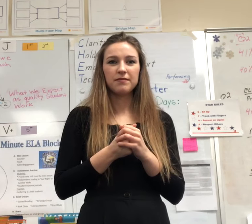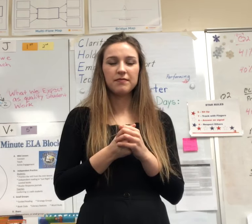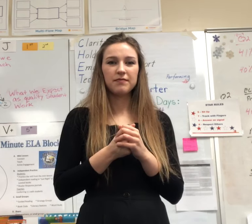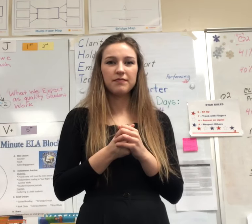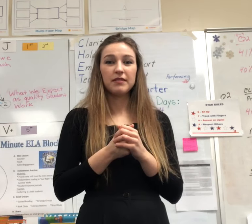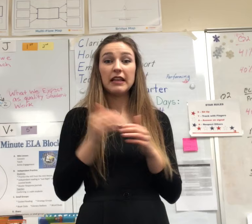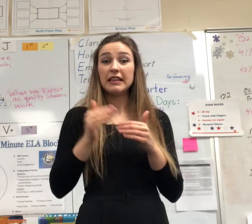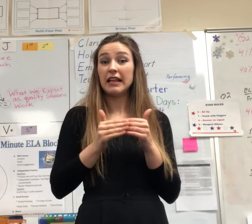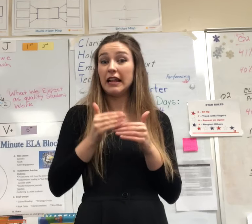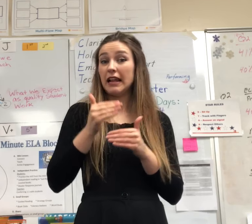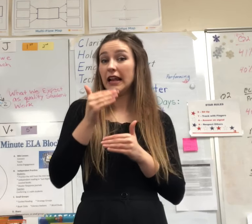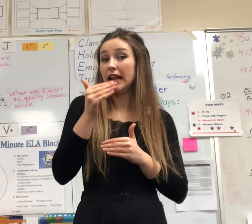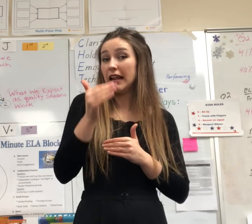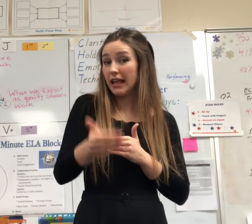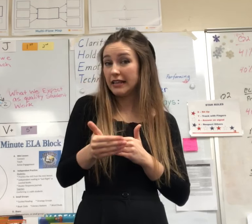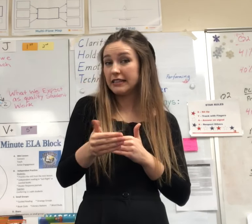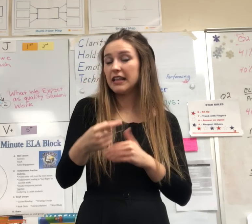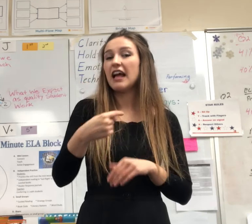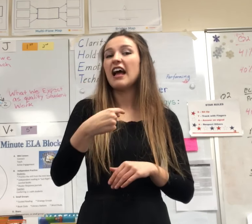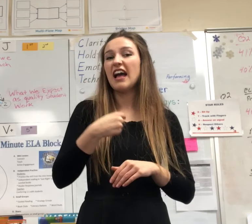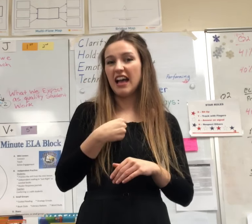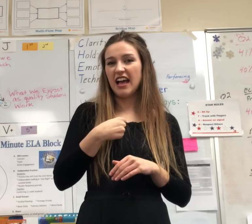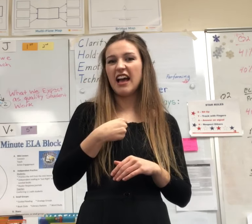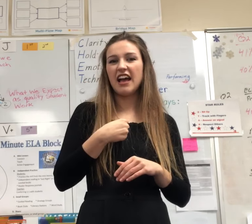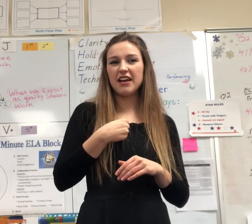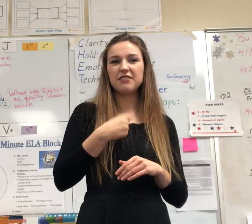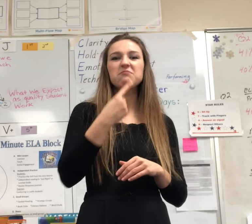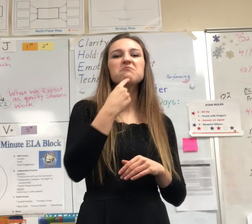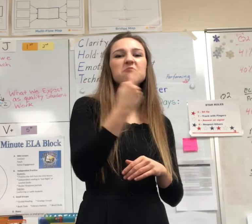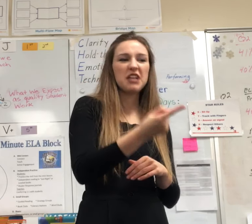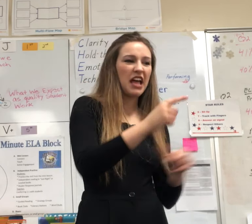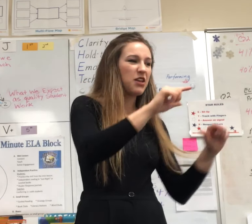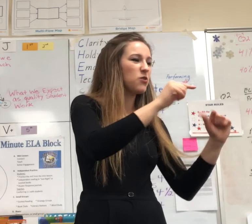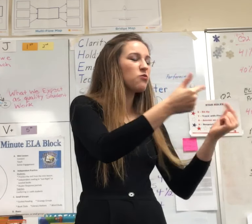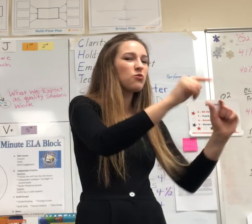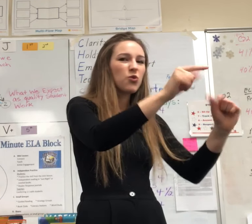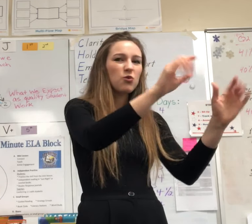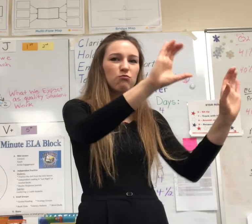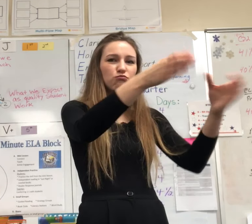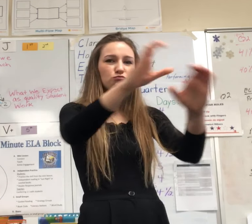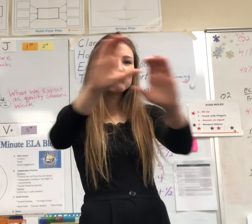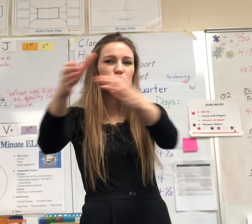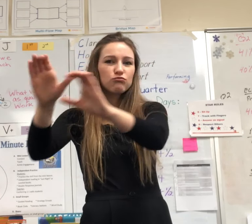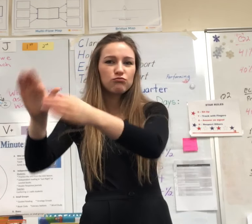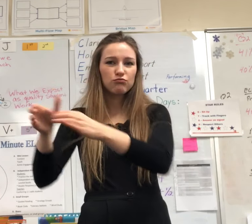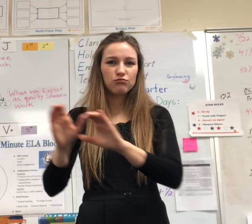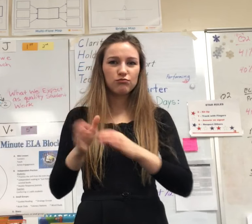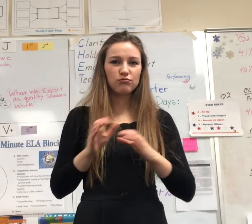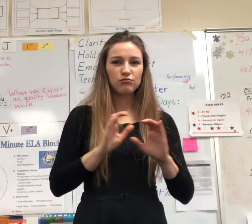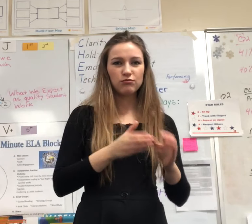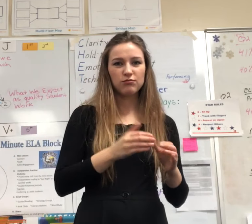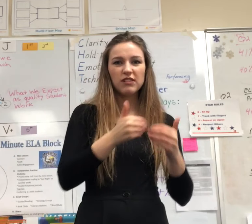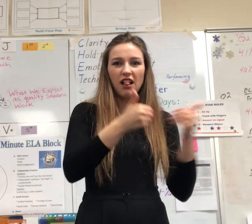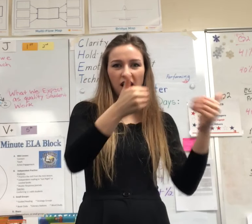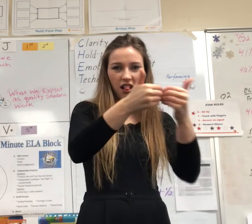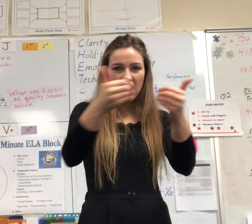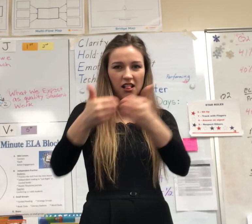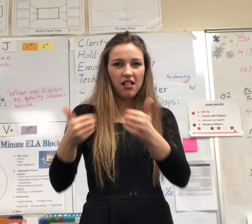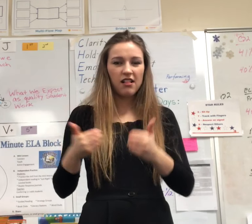your spots, and you're going to follow these directions to complete the assignment. Now